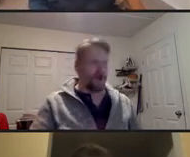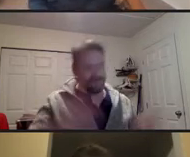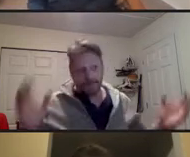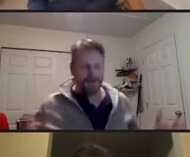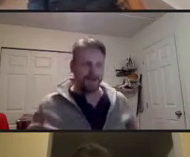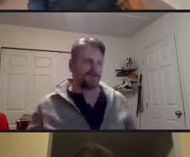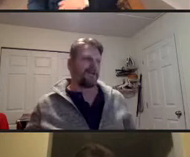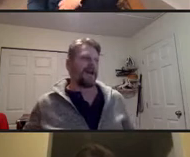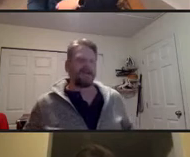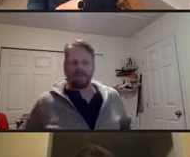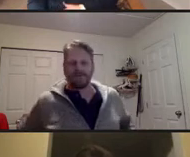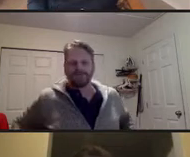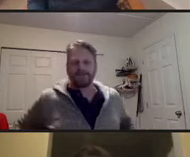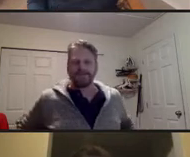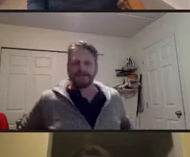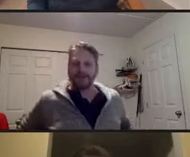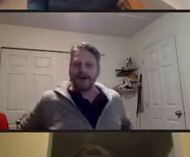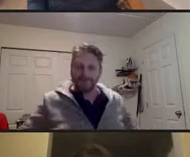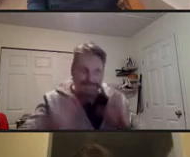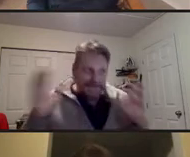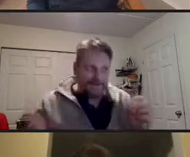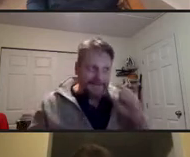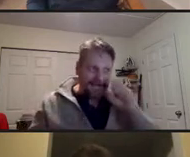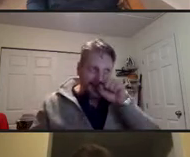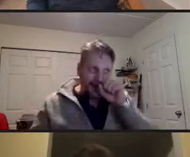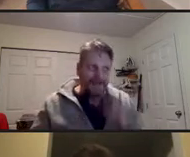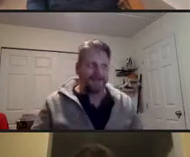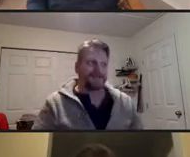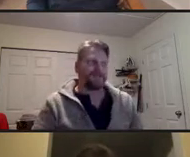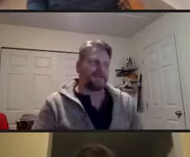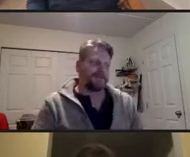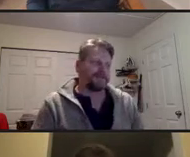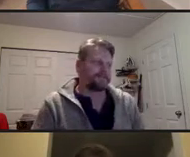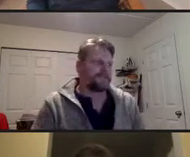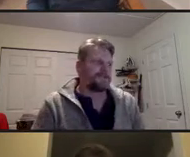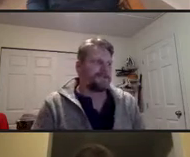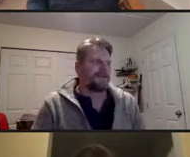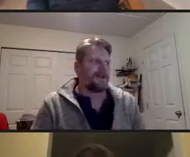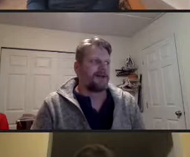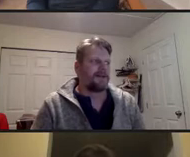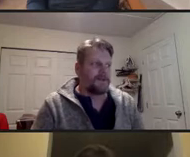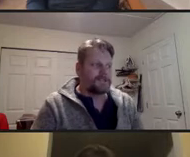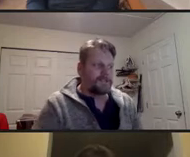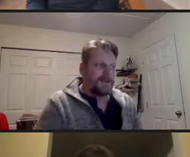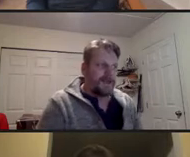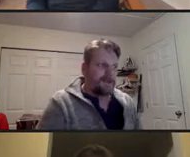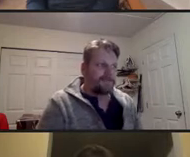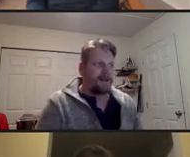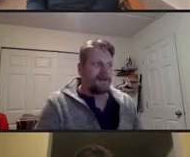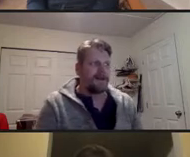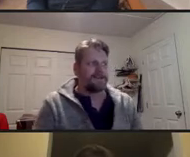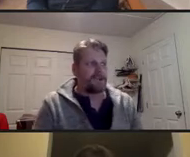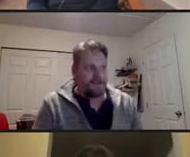mountains, bombs going off. There's a lot of different sounds that can get in the way of things. Other questions you might